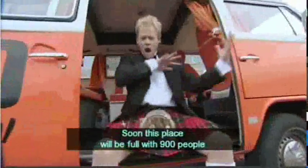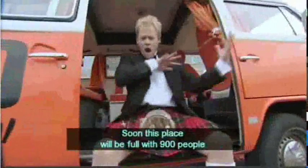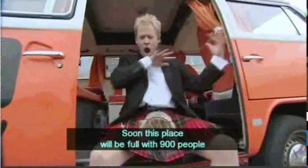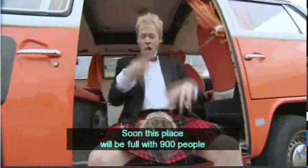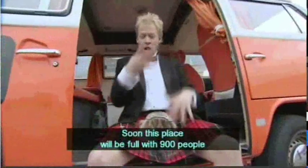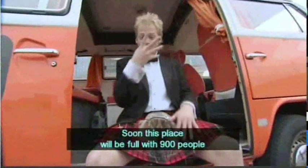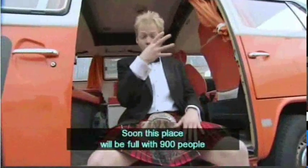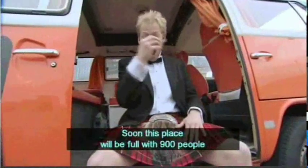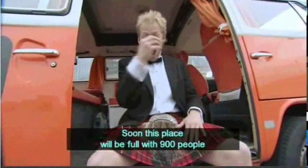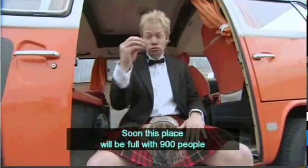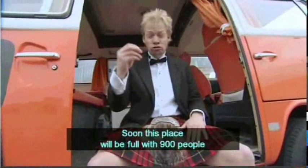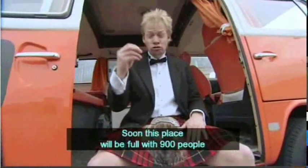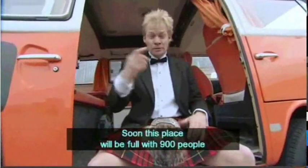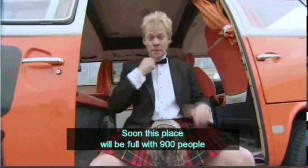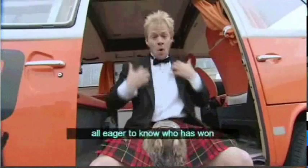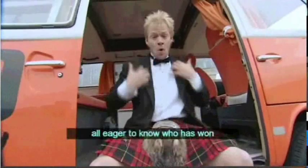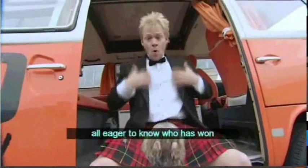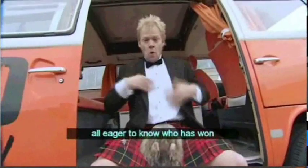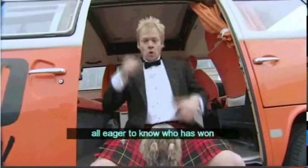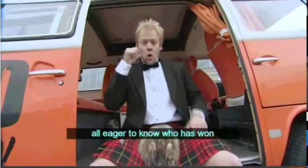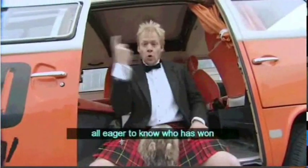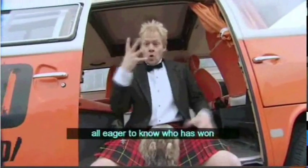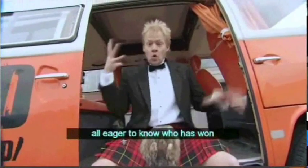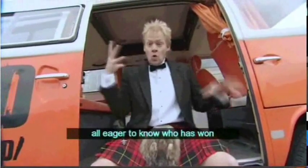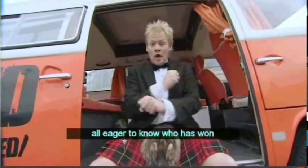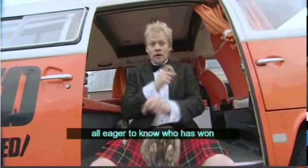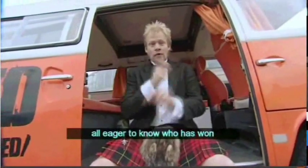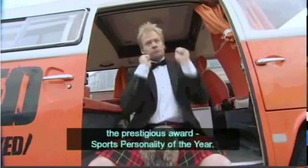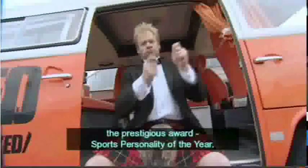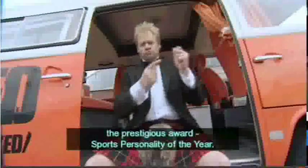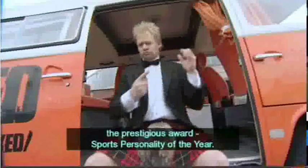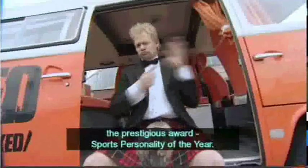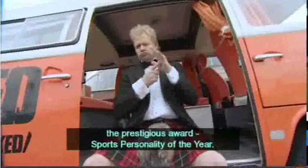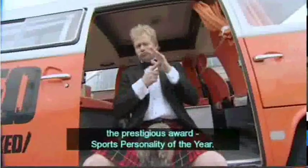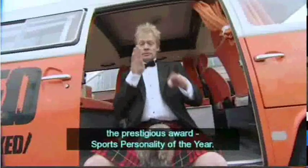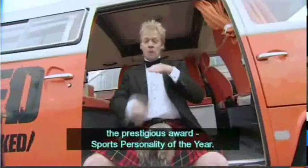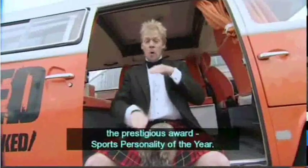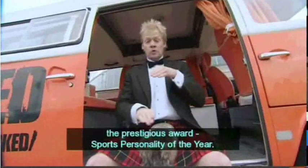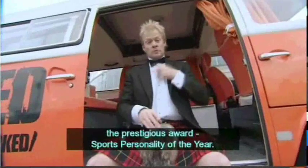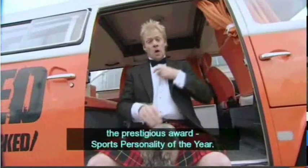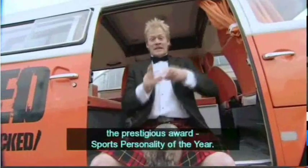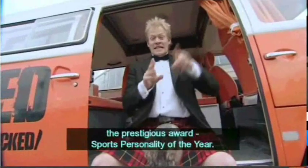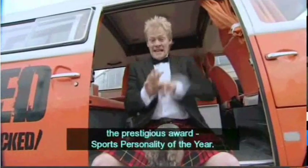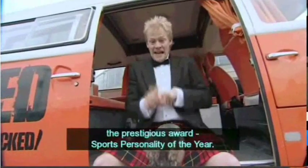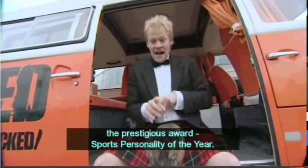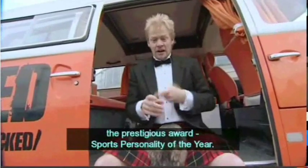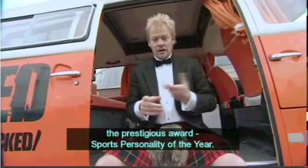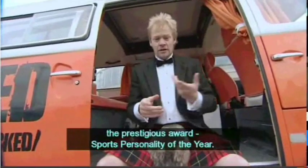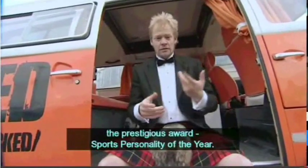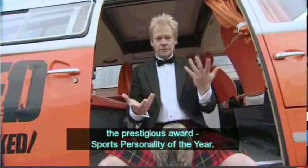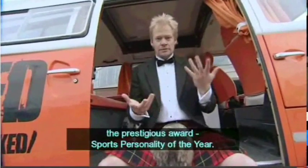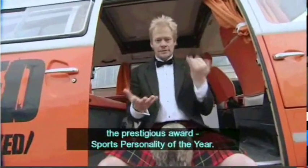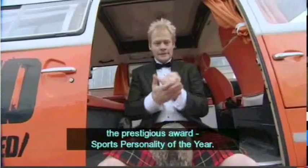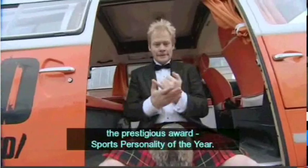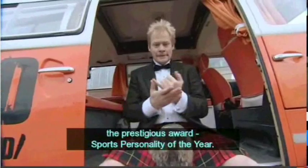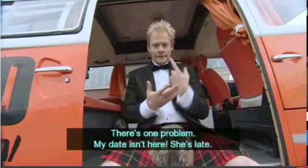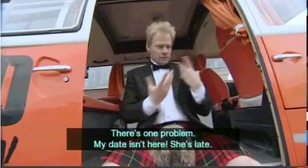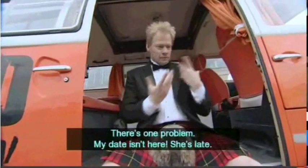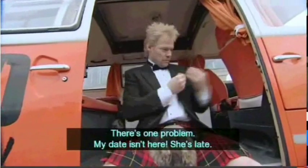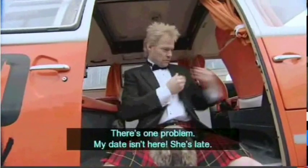Soon this place will be full with 900 people, all eager to know who has won the prestigious award, Sports Personality of the Year. There's one